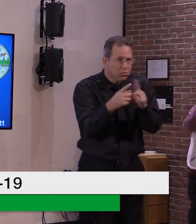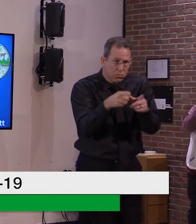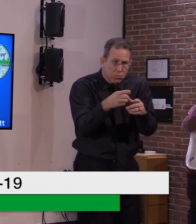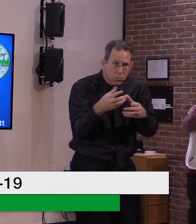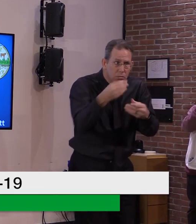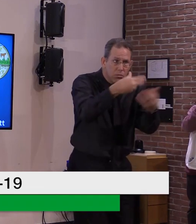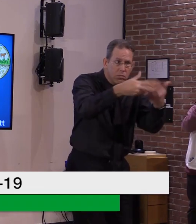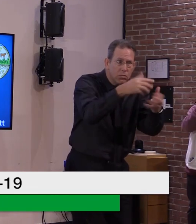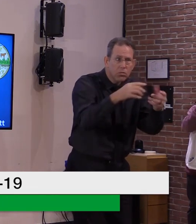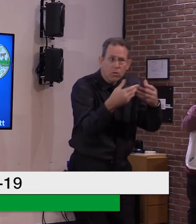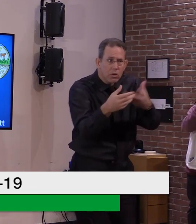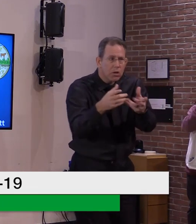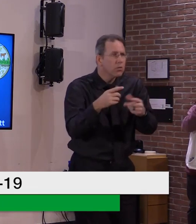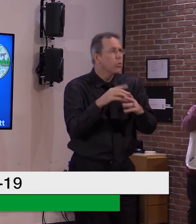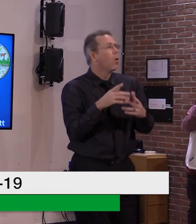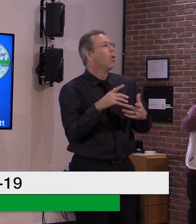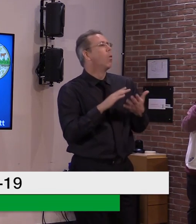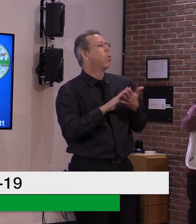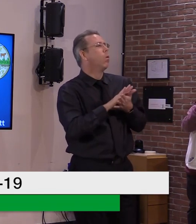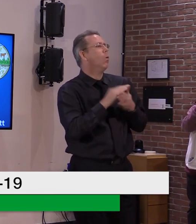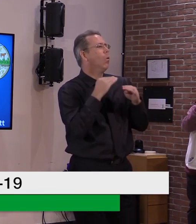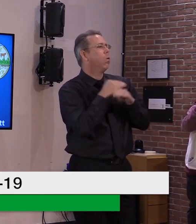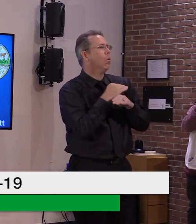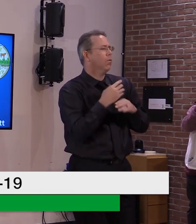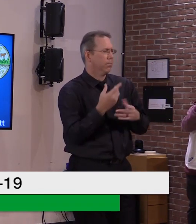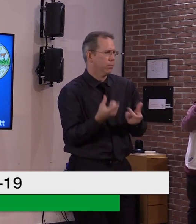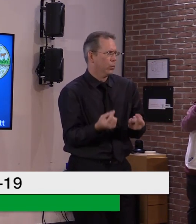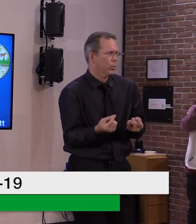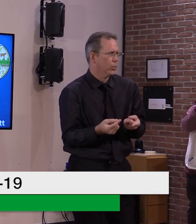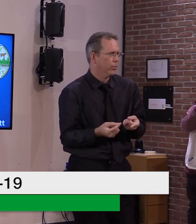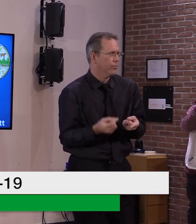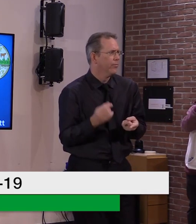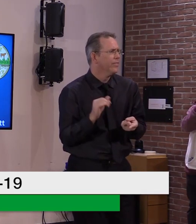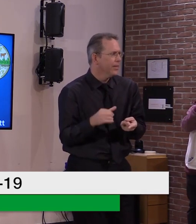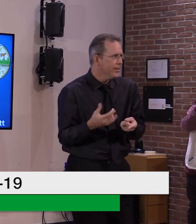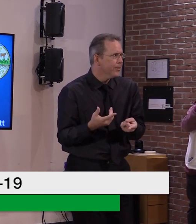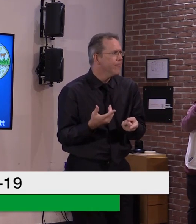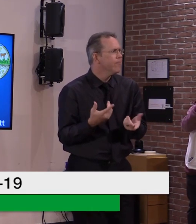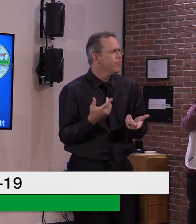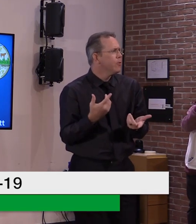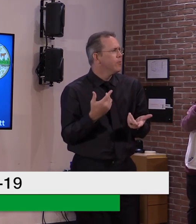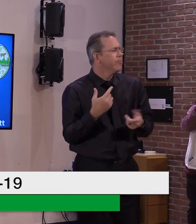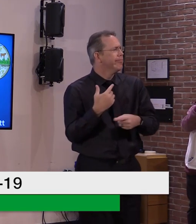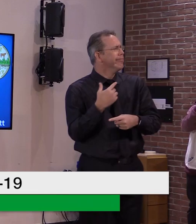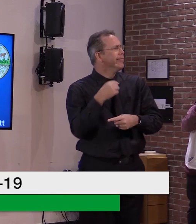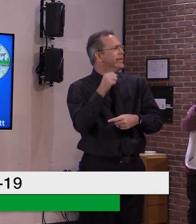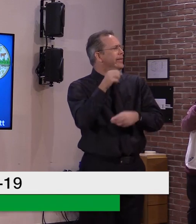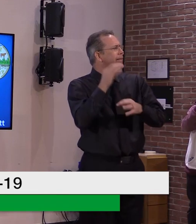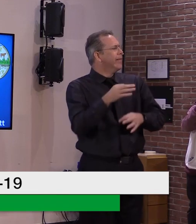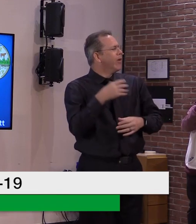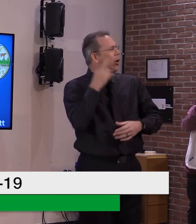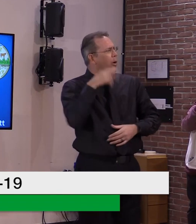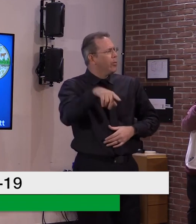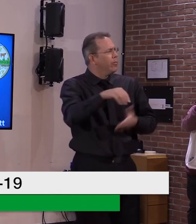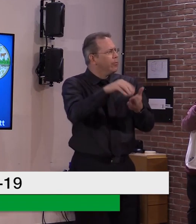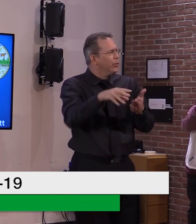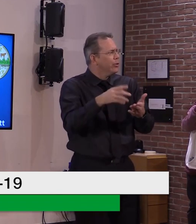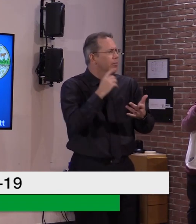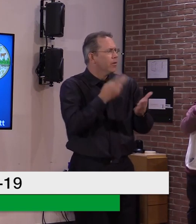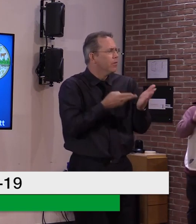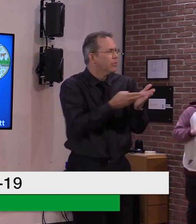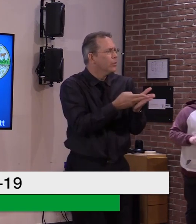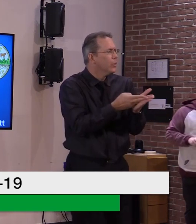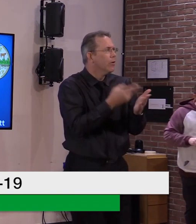to address those kinds of issues certainly we're hoping um you know everyone will be forthcoming with their plans and our common goal here is to contain the virus